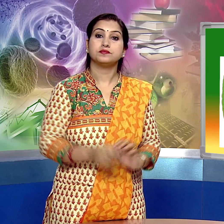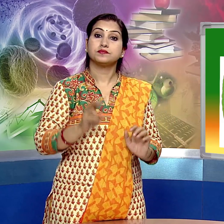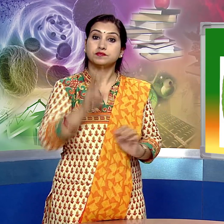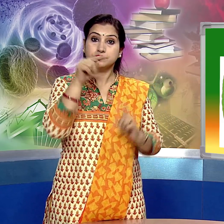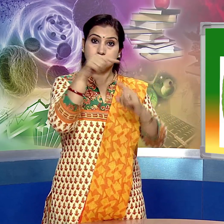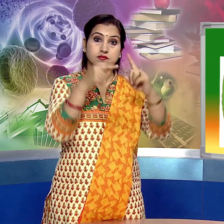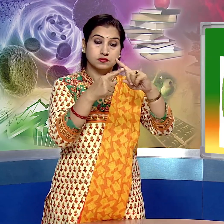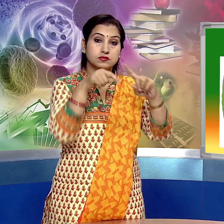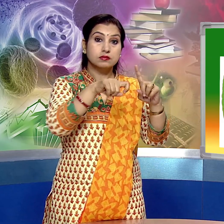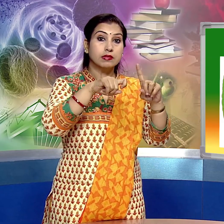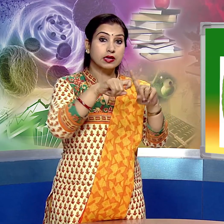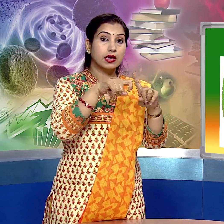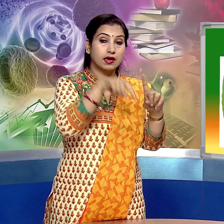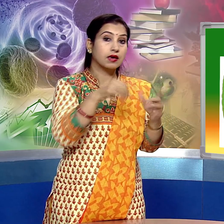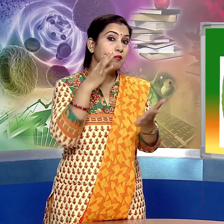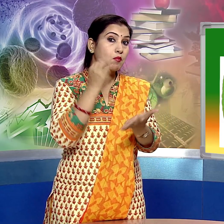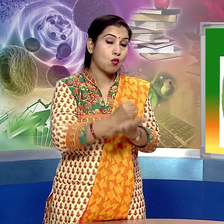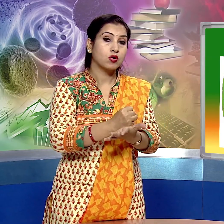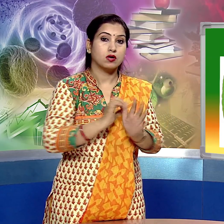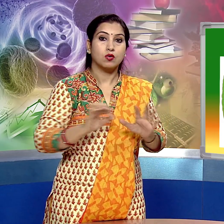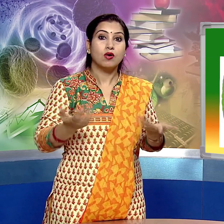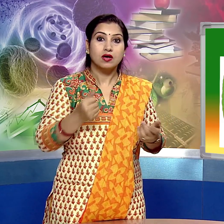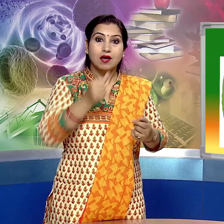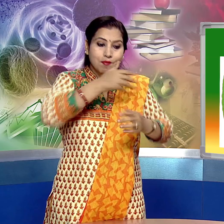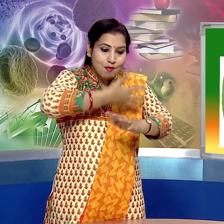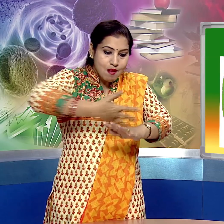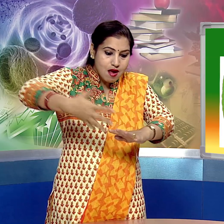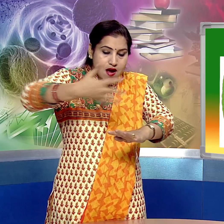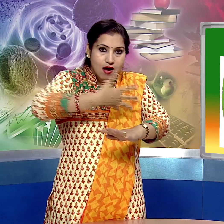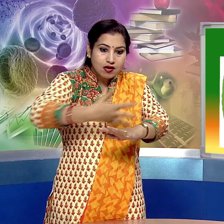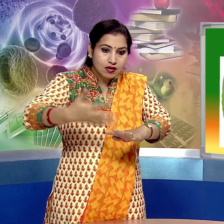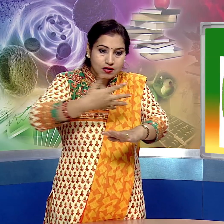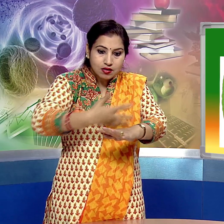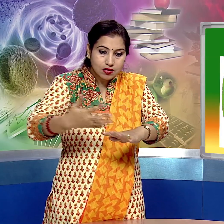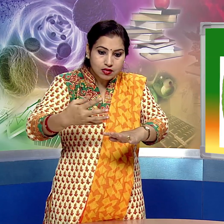Vitamin K is essential in clotting of blood.